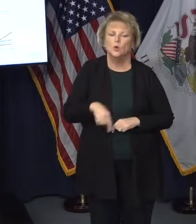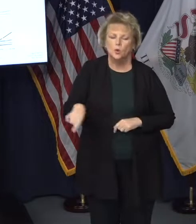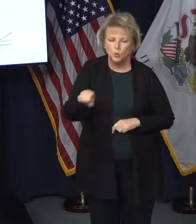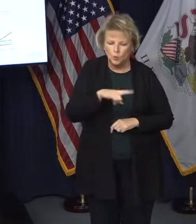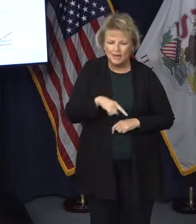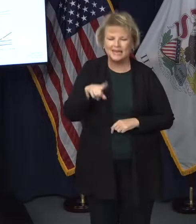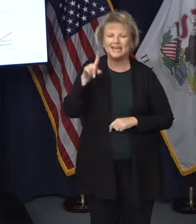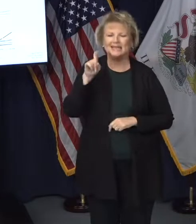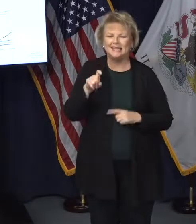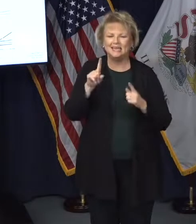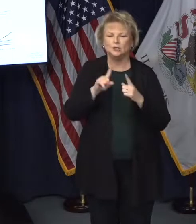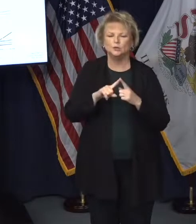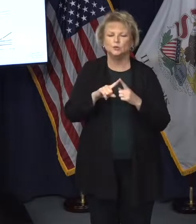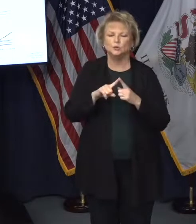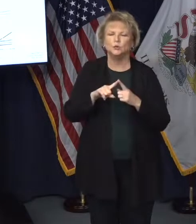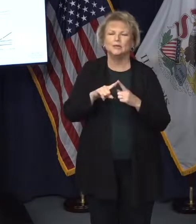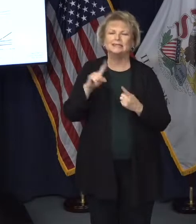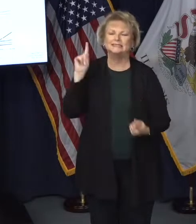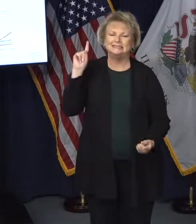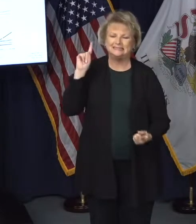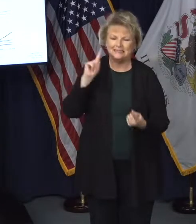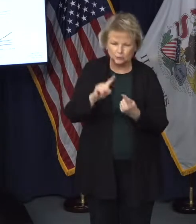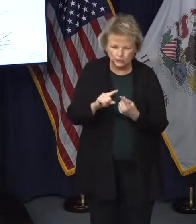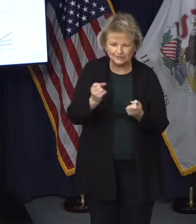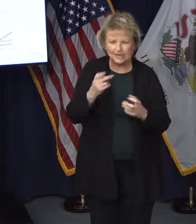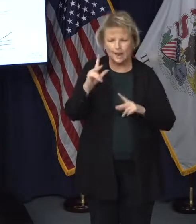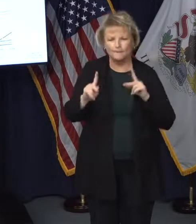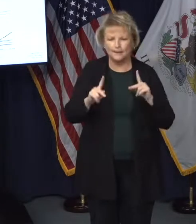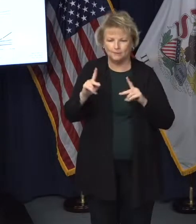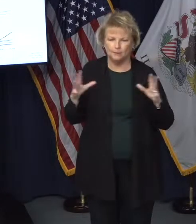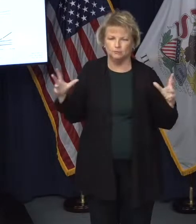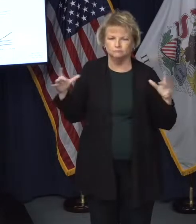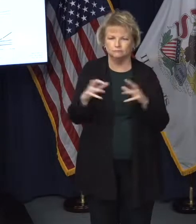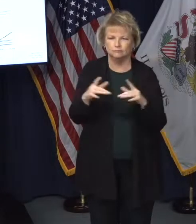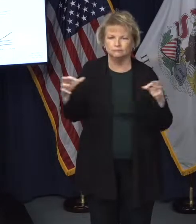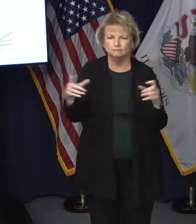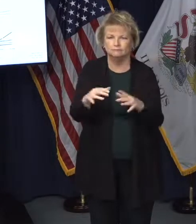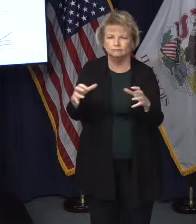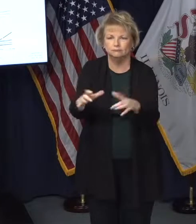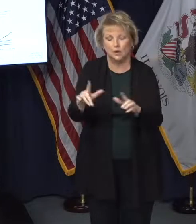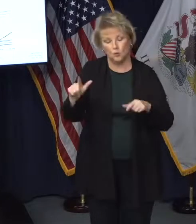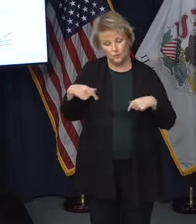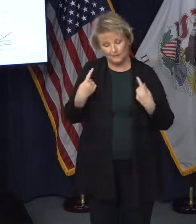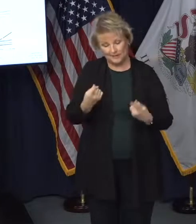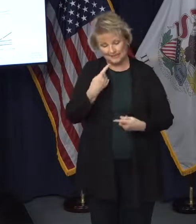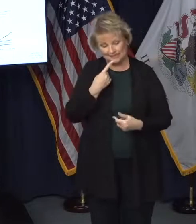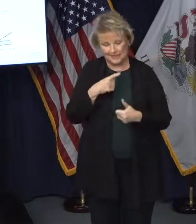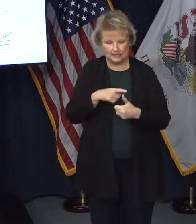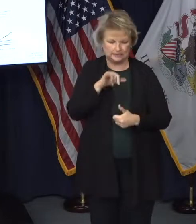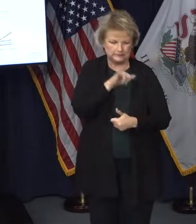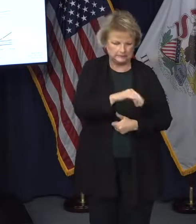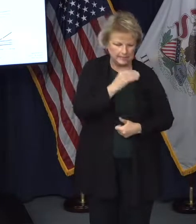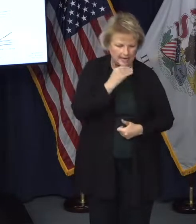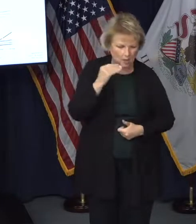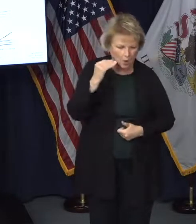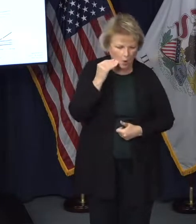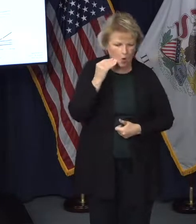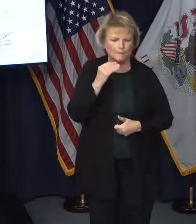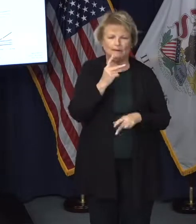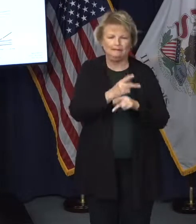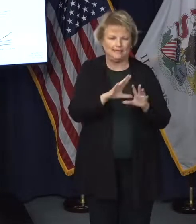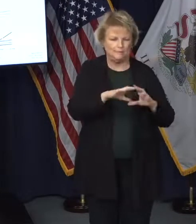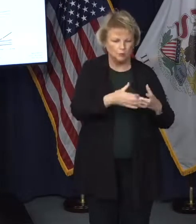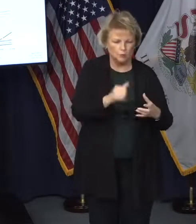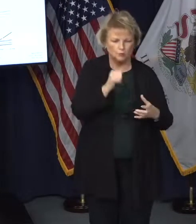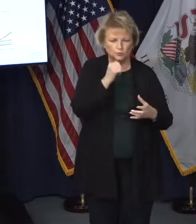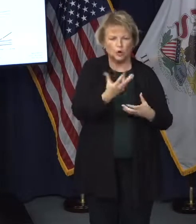to decrease the amount of gatherings. And so we have been saying that very clearly, as in just stay in your home, keep that as your group and not